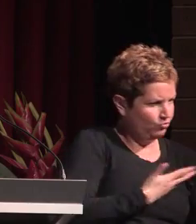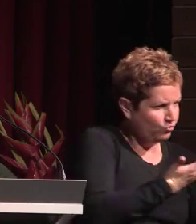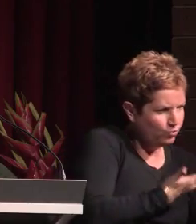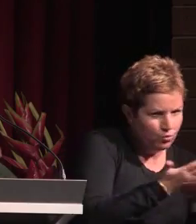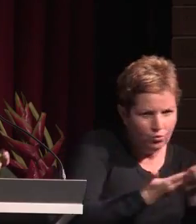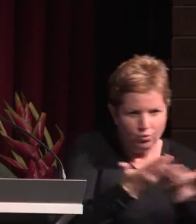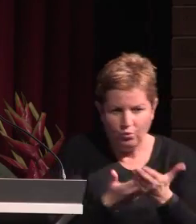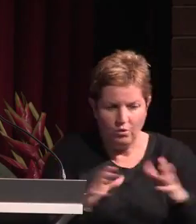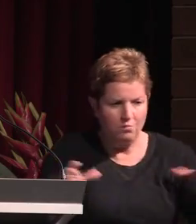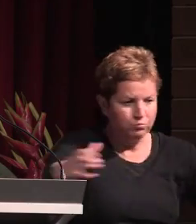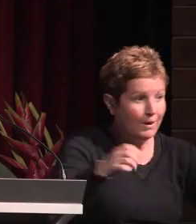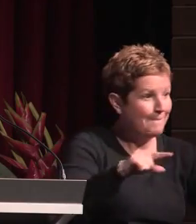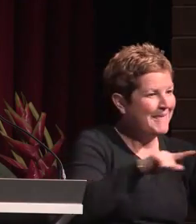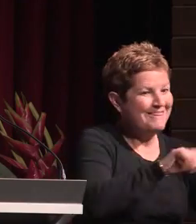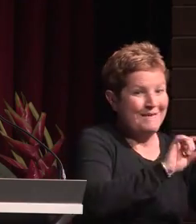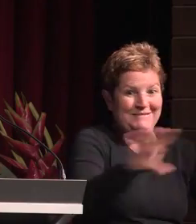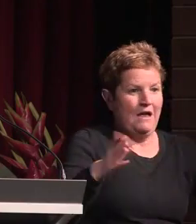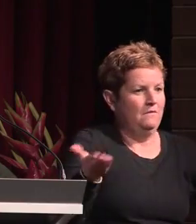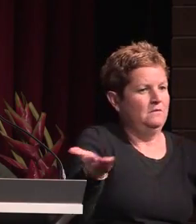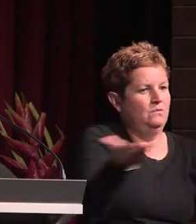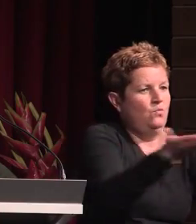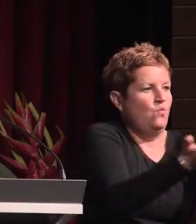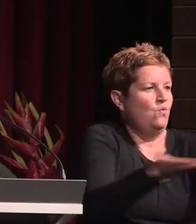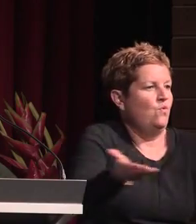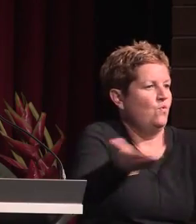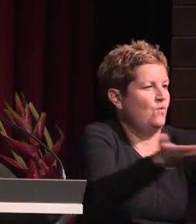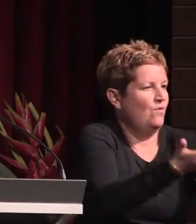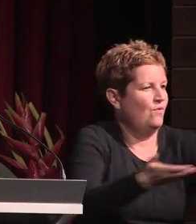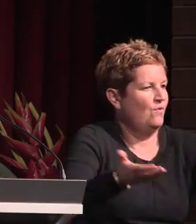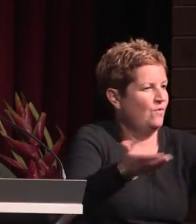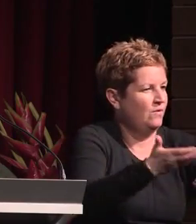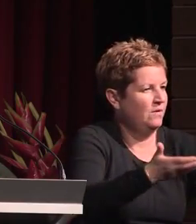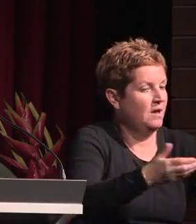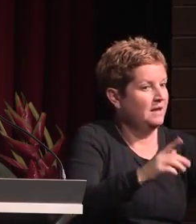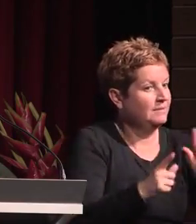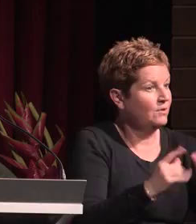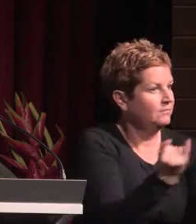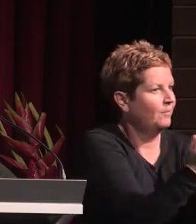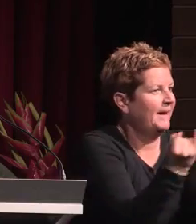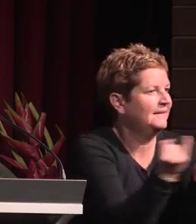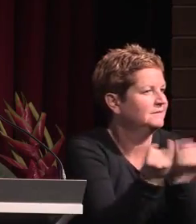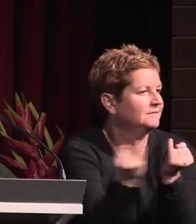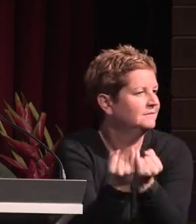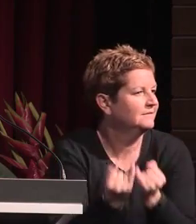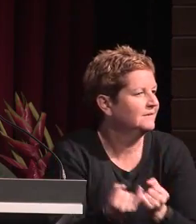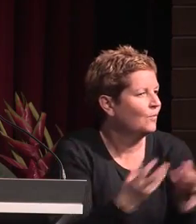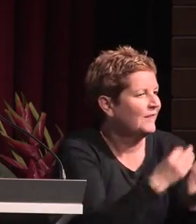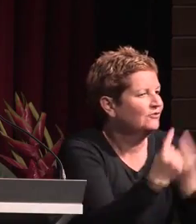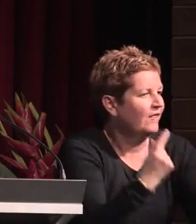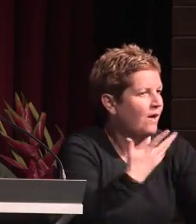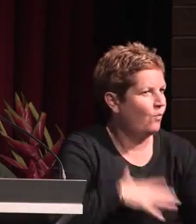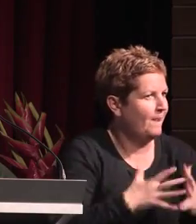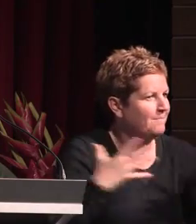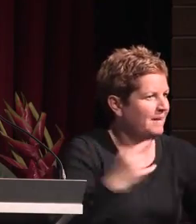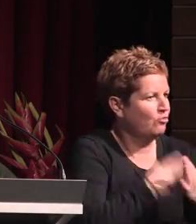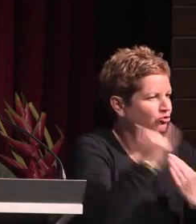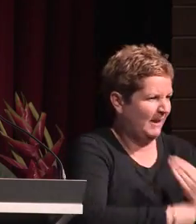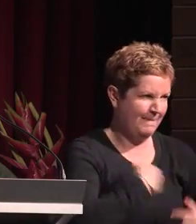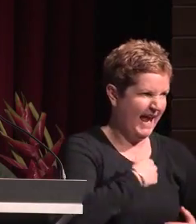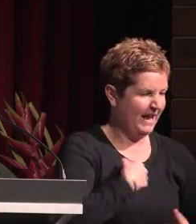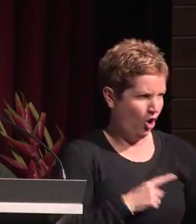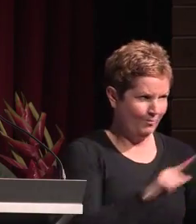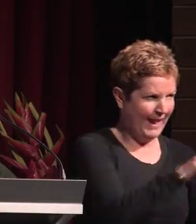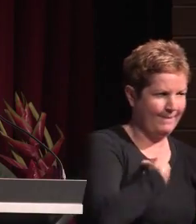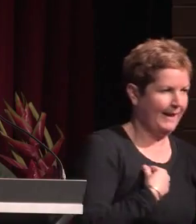they start talking to one another. They even get to the point where they sometimes compete with one another to get the bigger projects. So we've